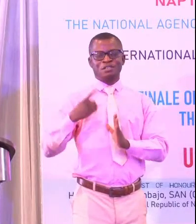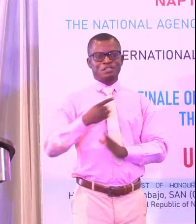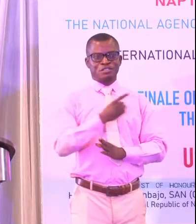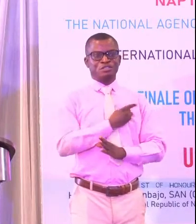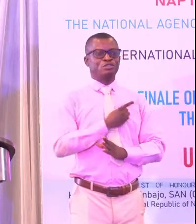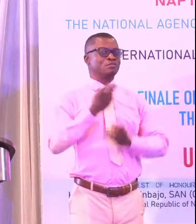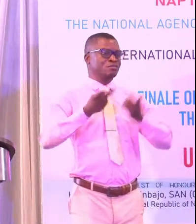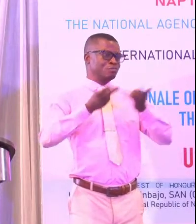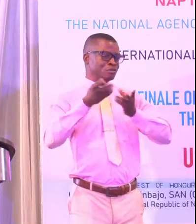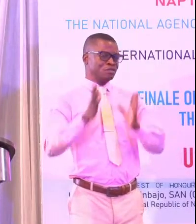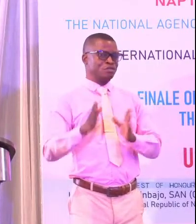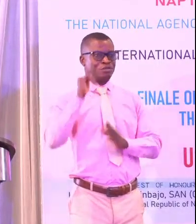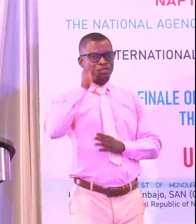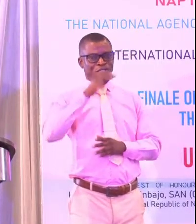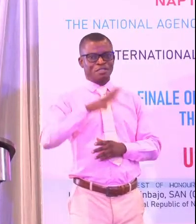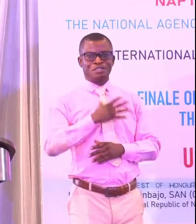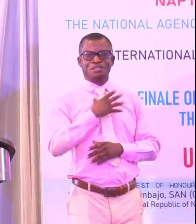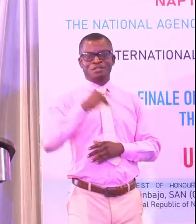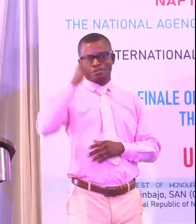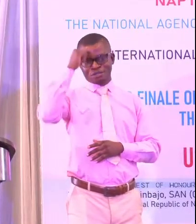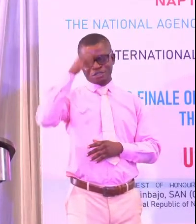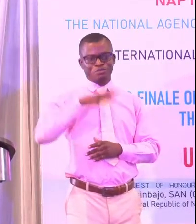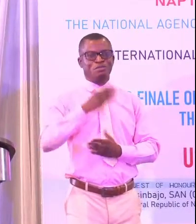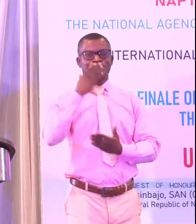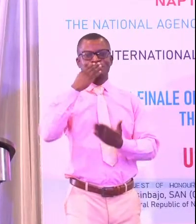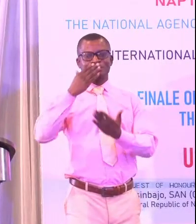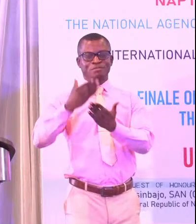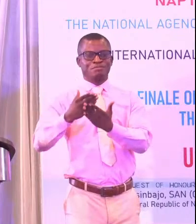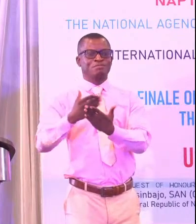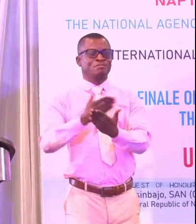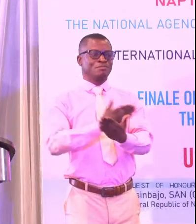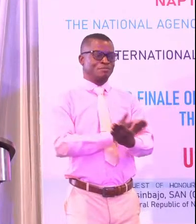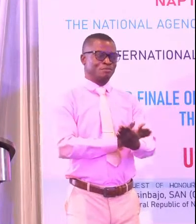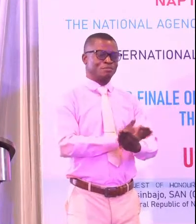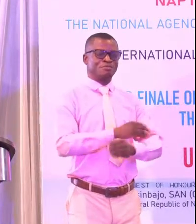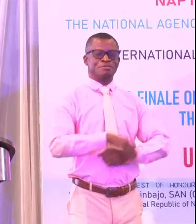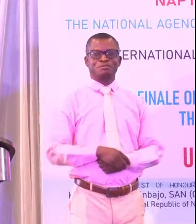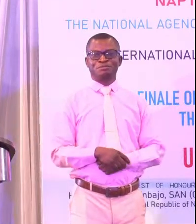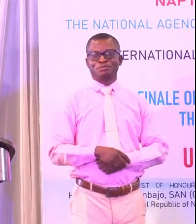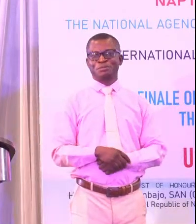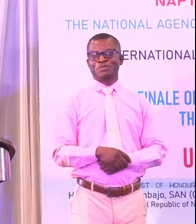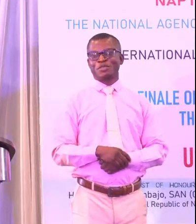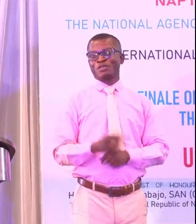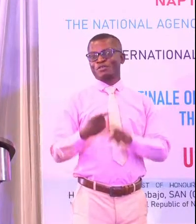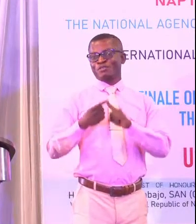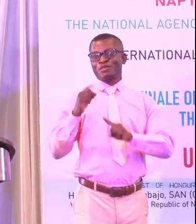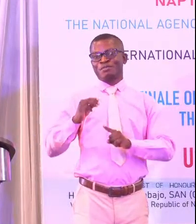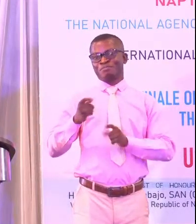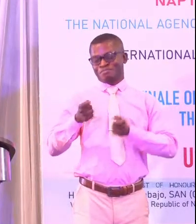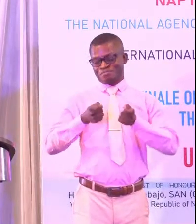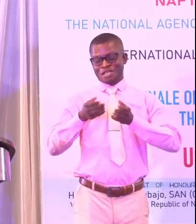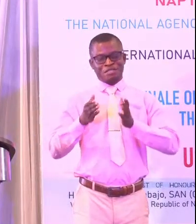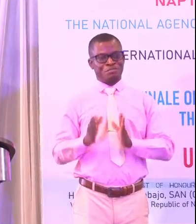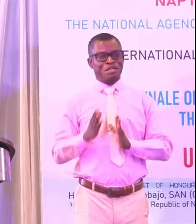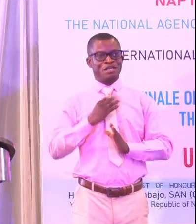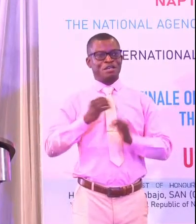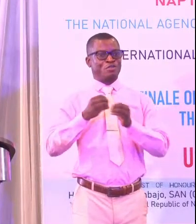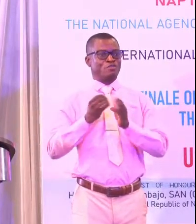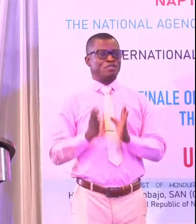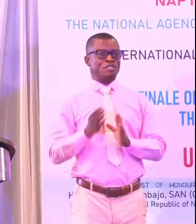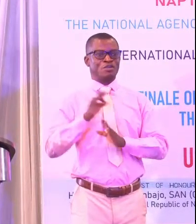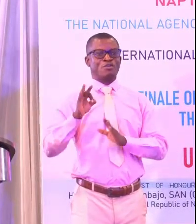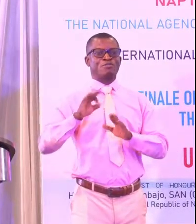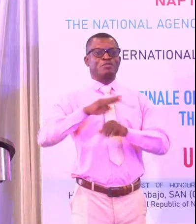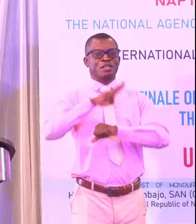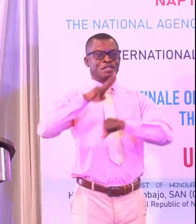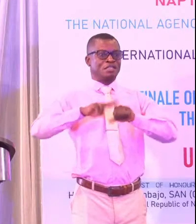guests, ladies and gentlemen, good morning. On behalf of the management and officers of the National Agency for